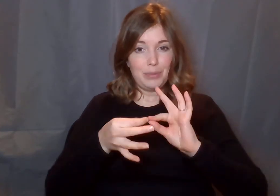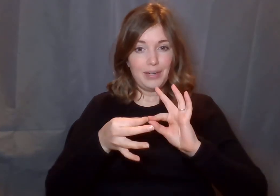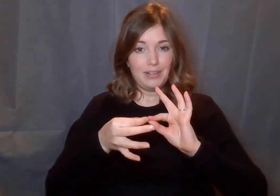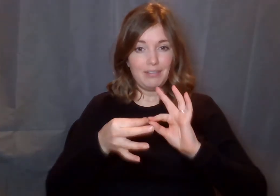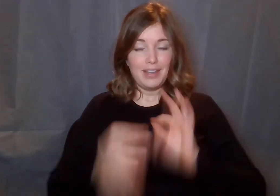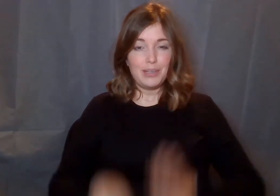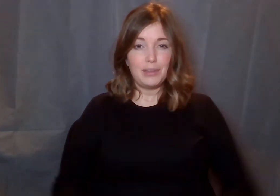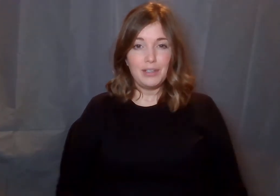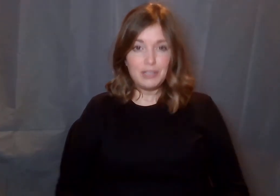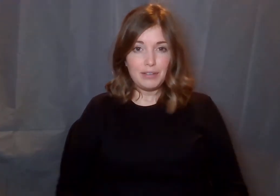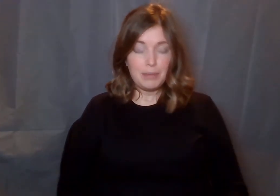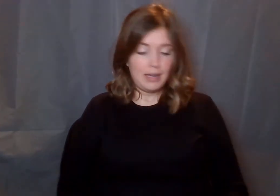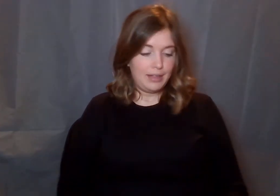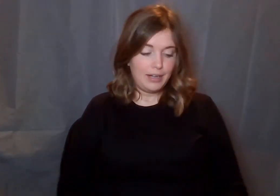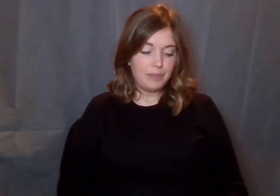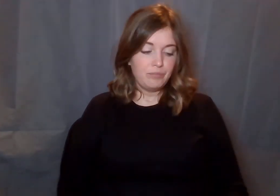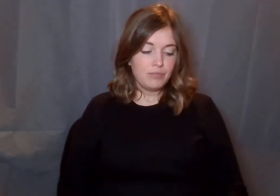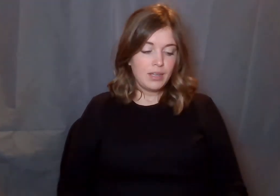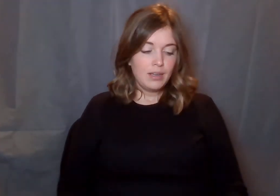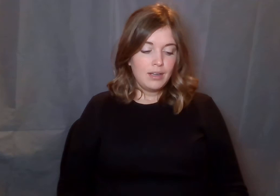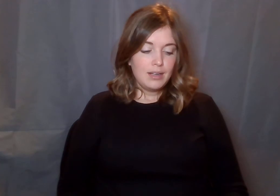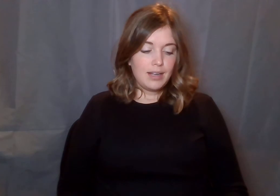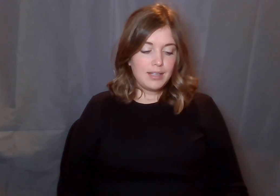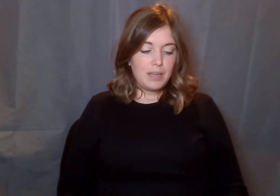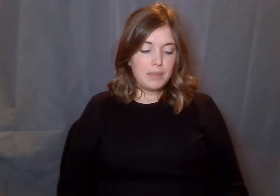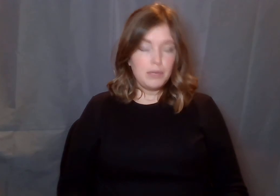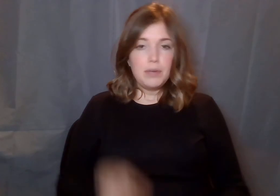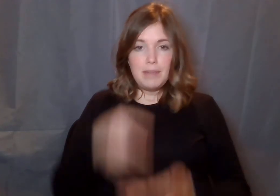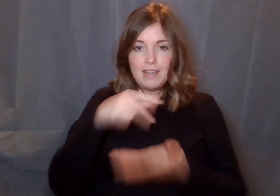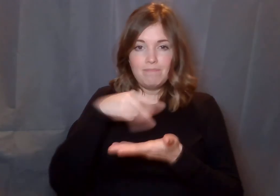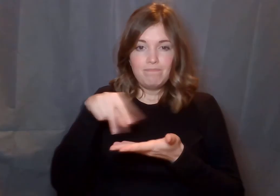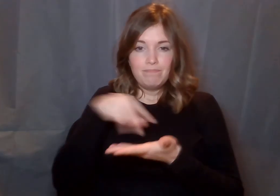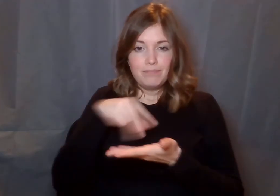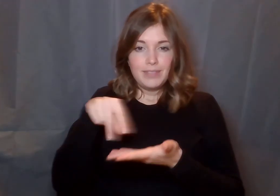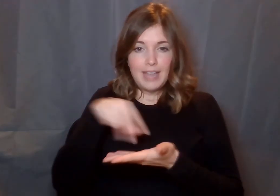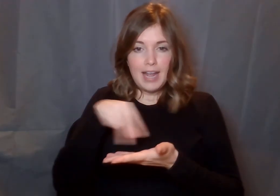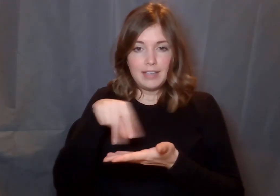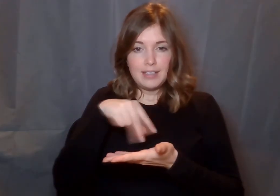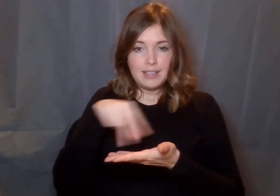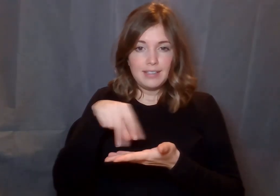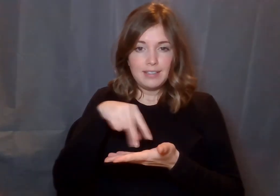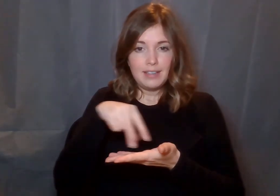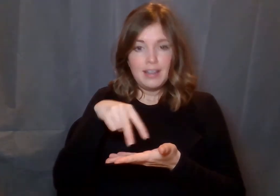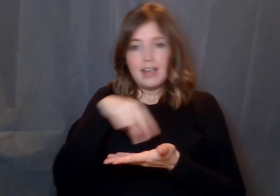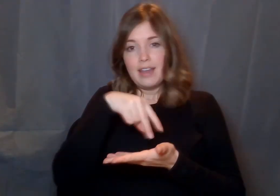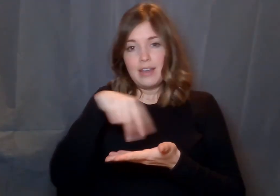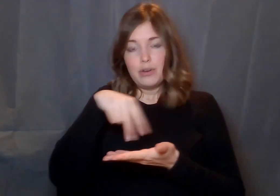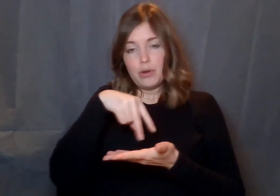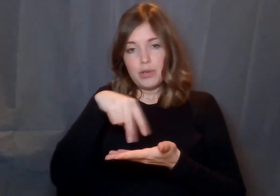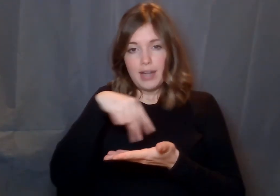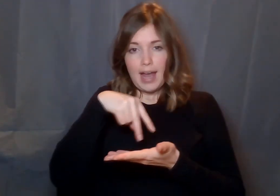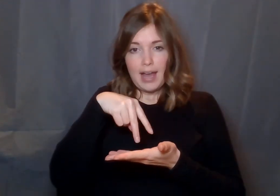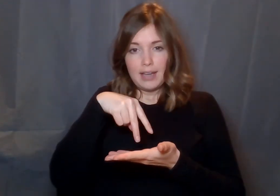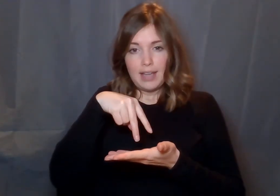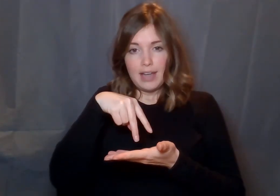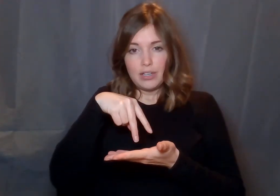Interpret. Okay, so a little different meaning there. Next up is a repeat. Dance. And then you know you can add the agent